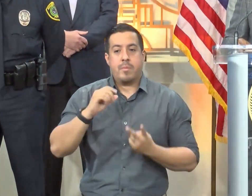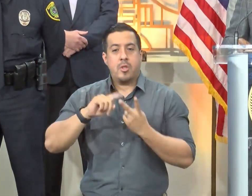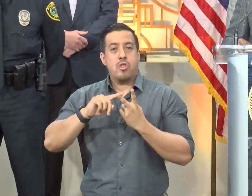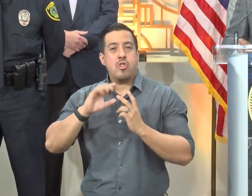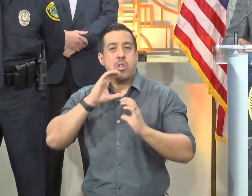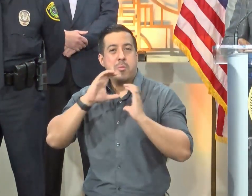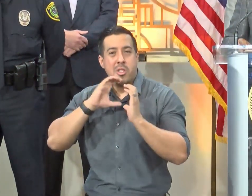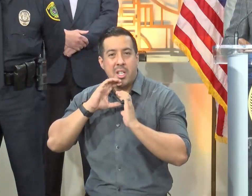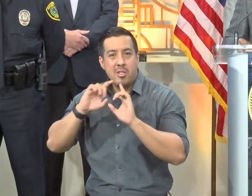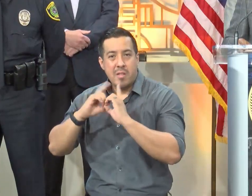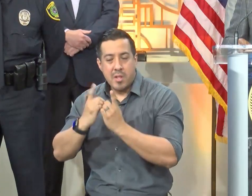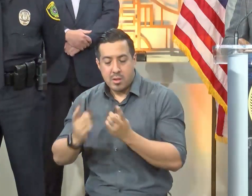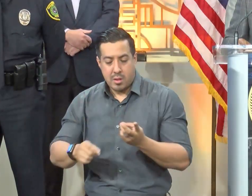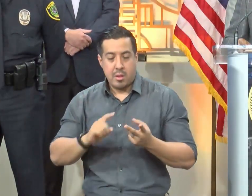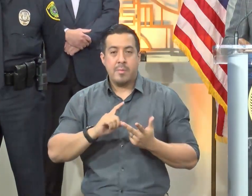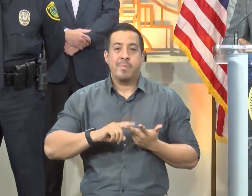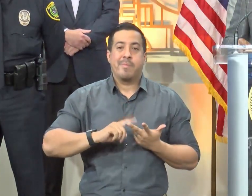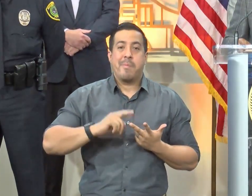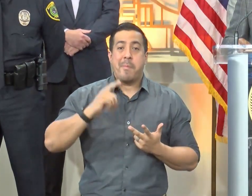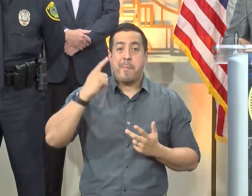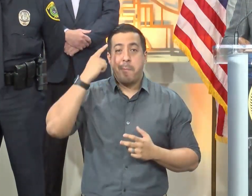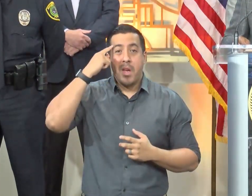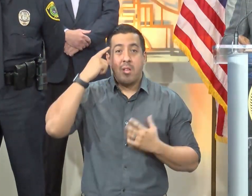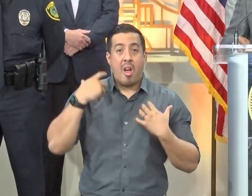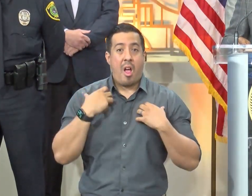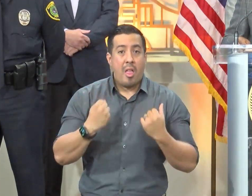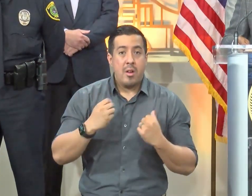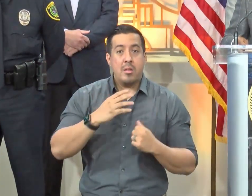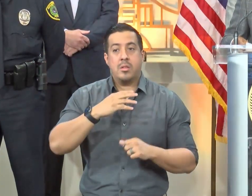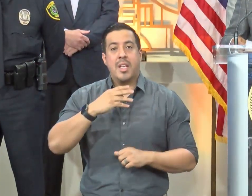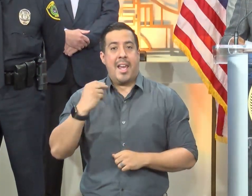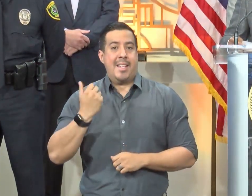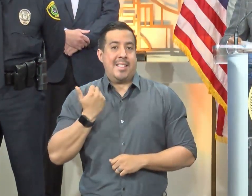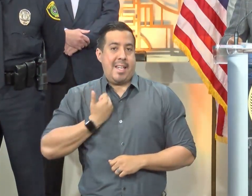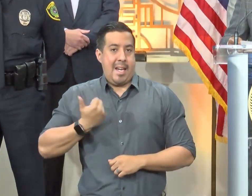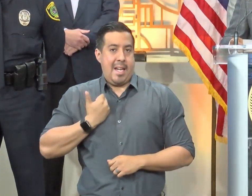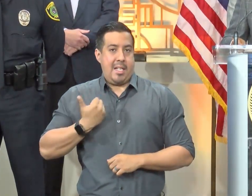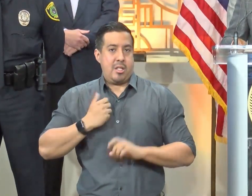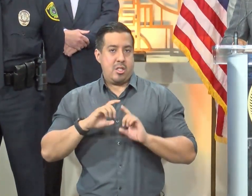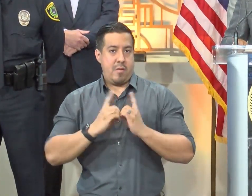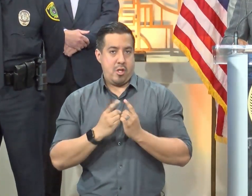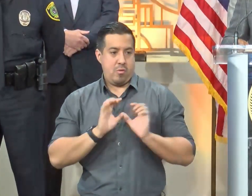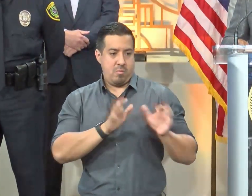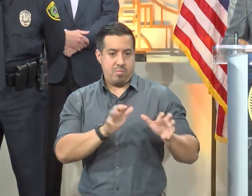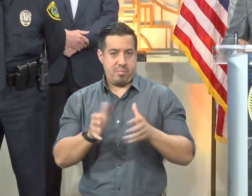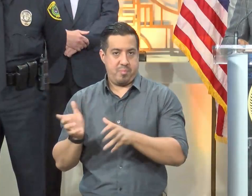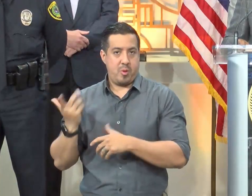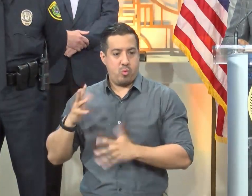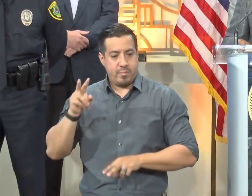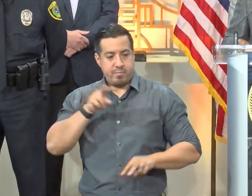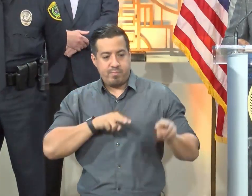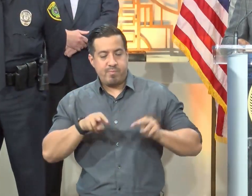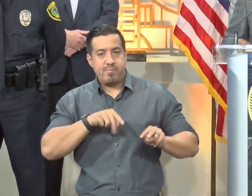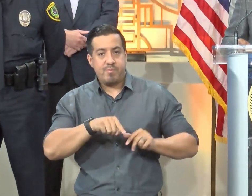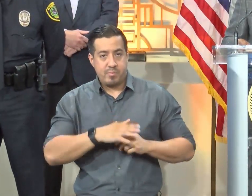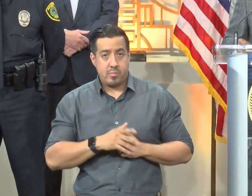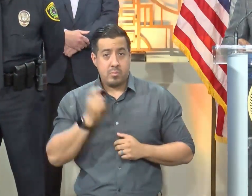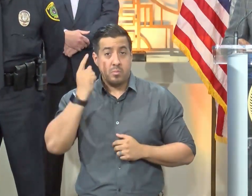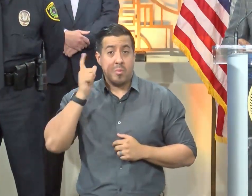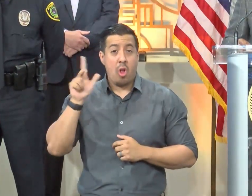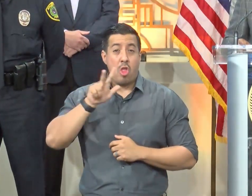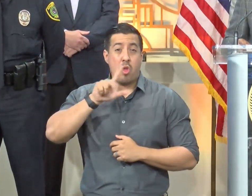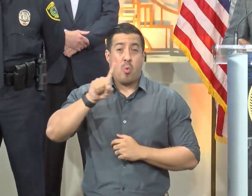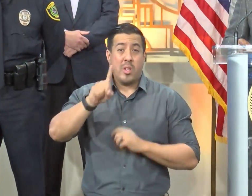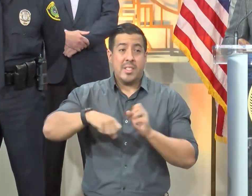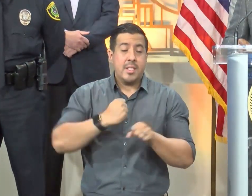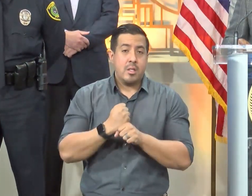Division, the Mental Health Division, and the Gang Division. Chief Fenner is a 31-year veteran